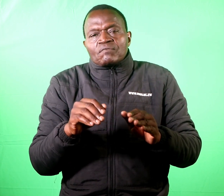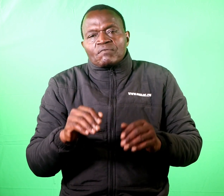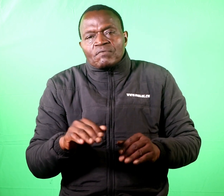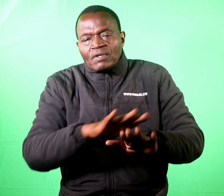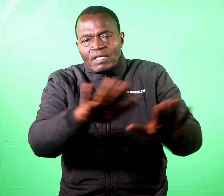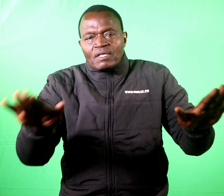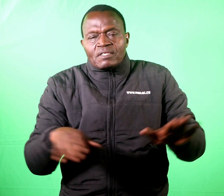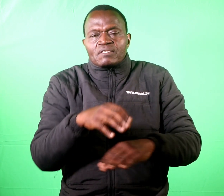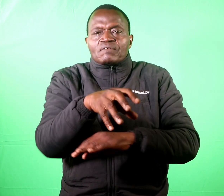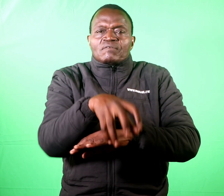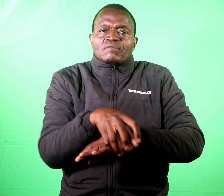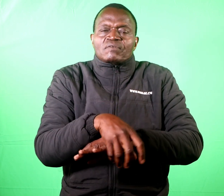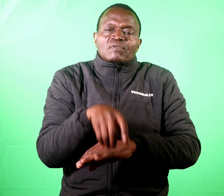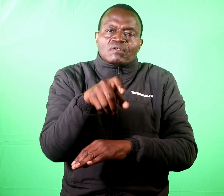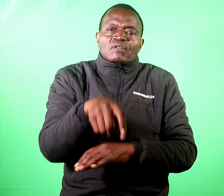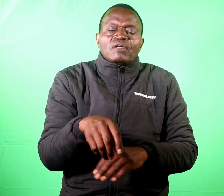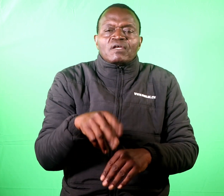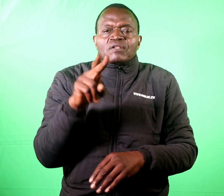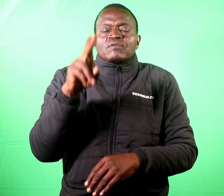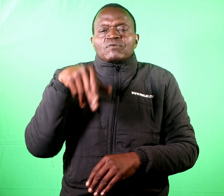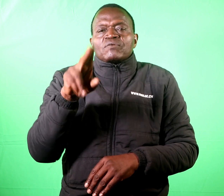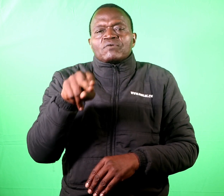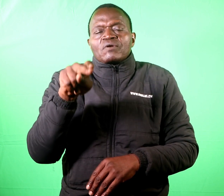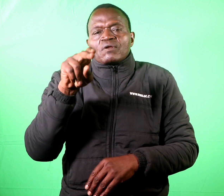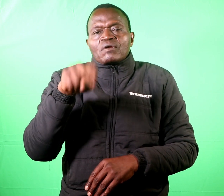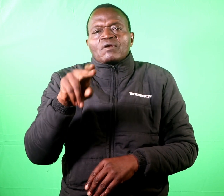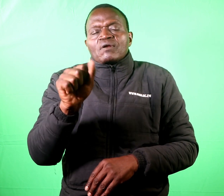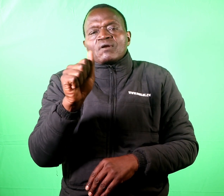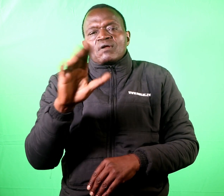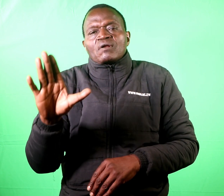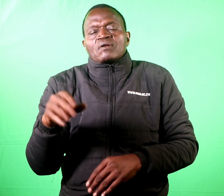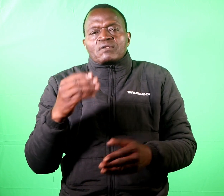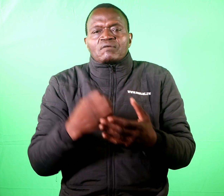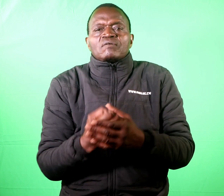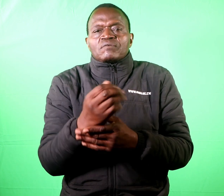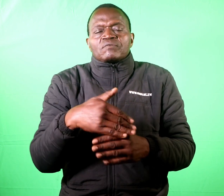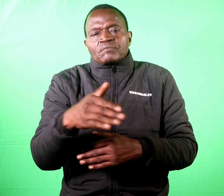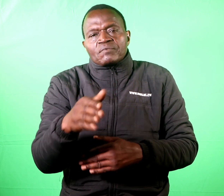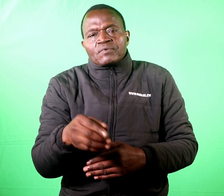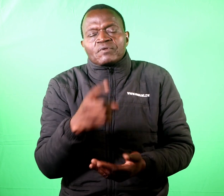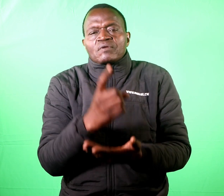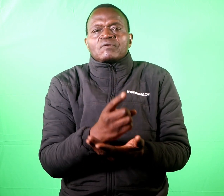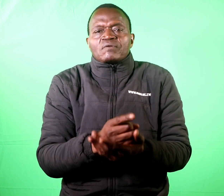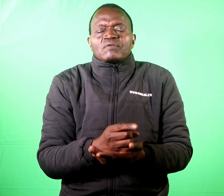Water and Rural Development, should continue implementing various livestock development